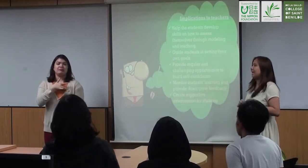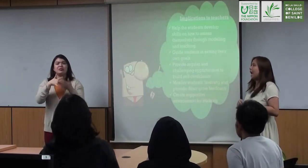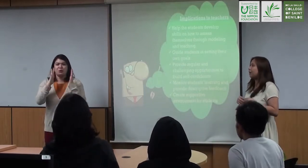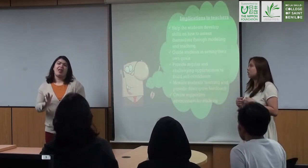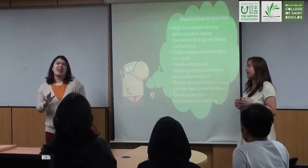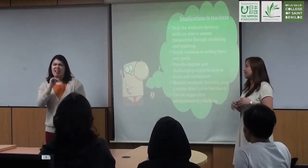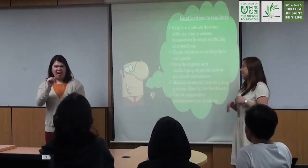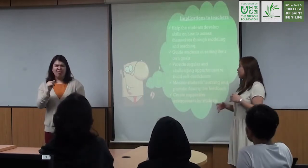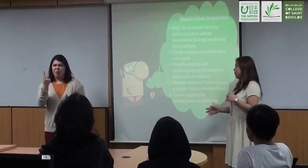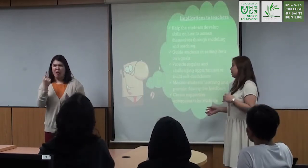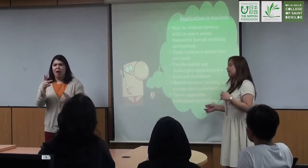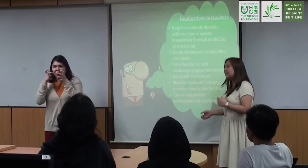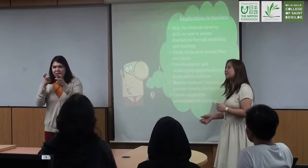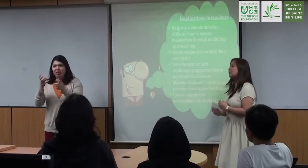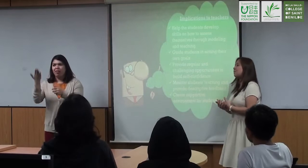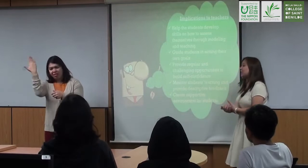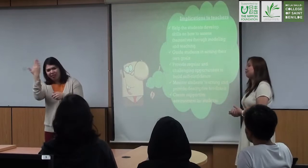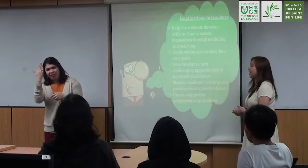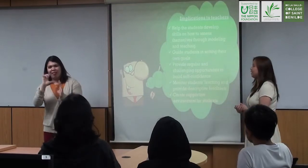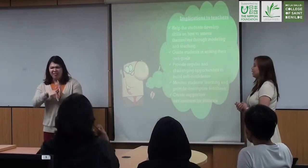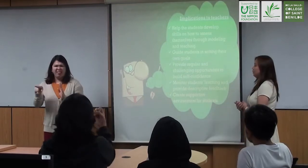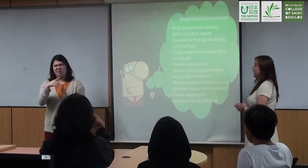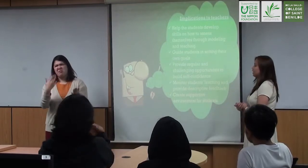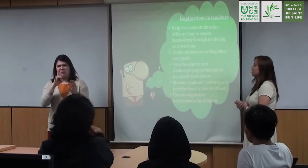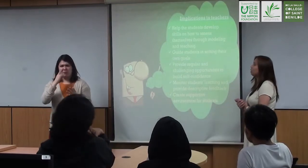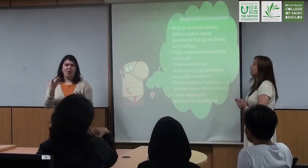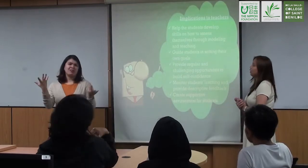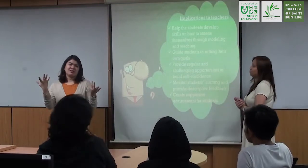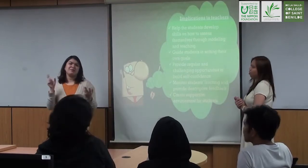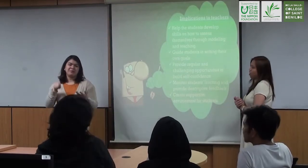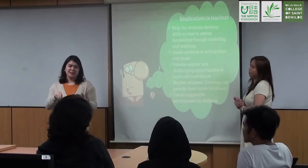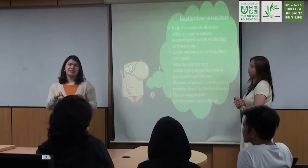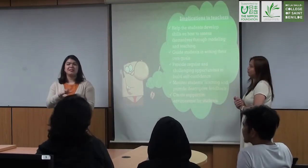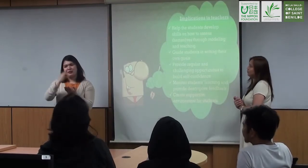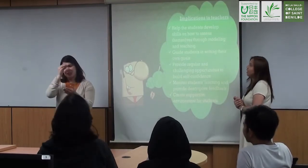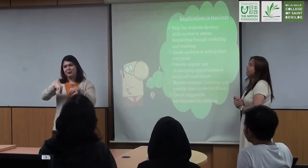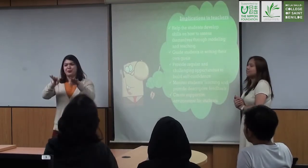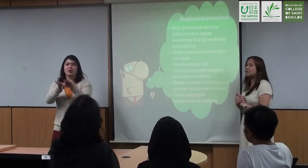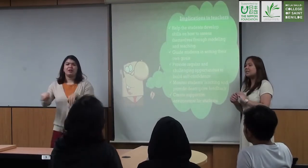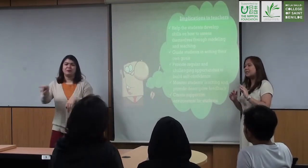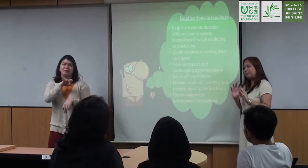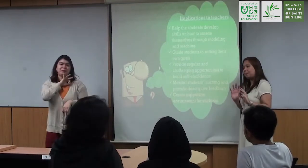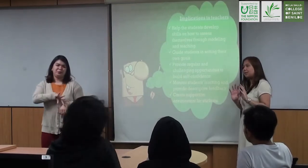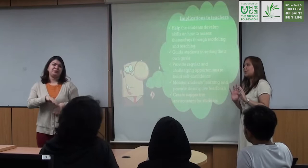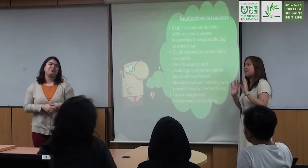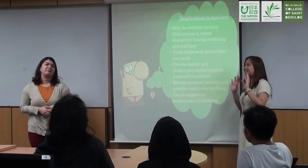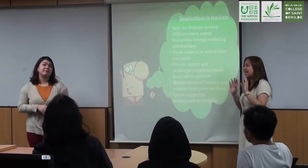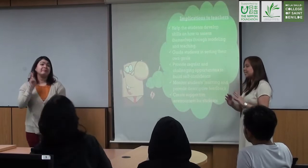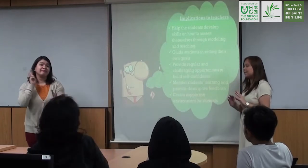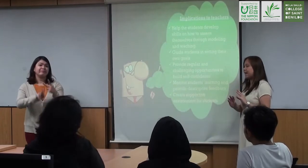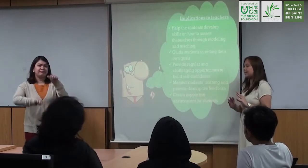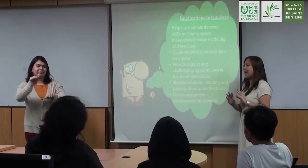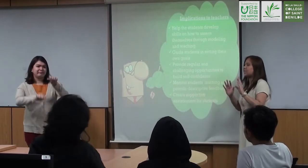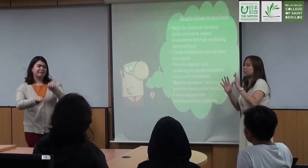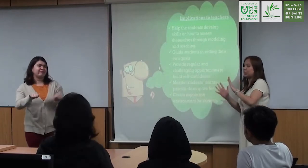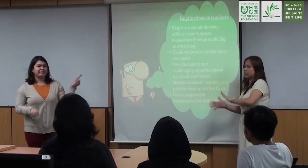So actually, assessment needs to motivate the students to learn more. So that's the purpose of